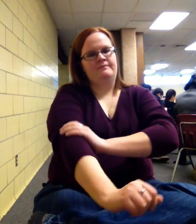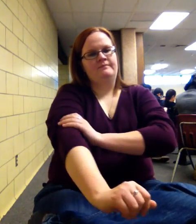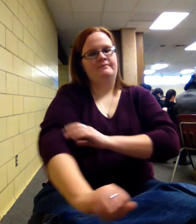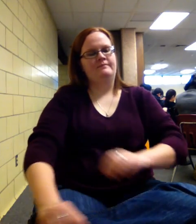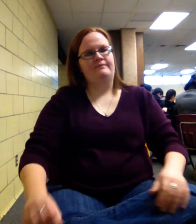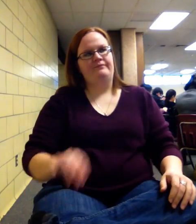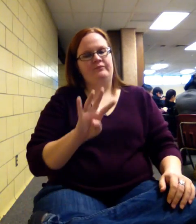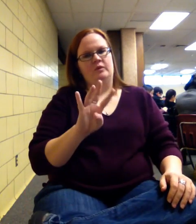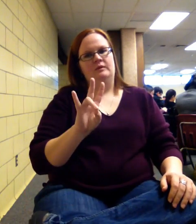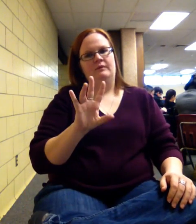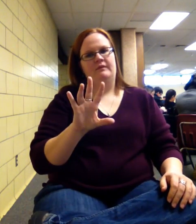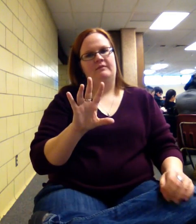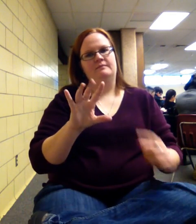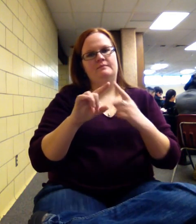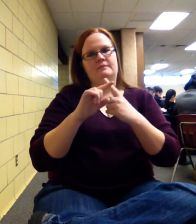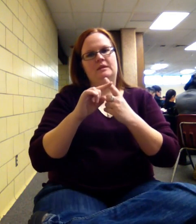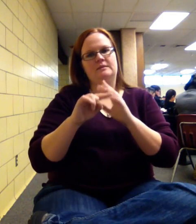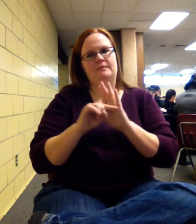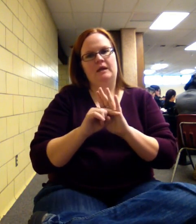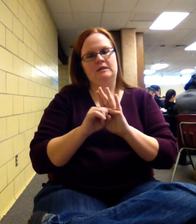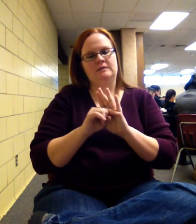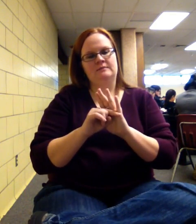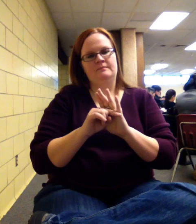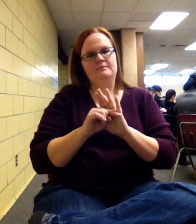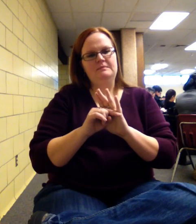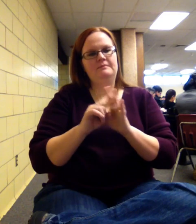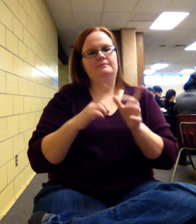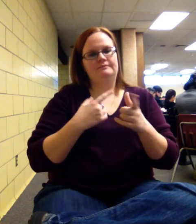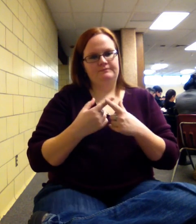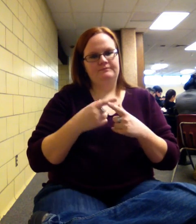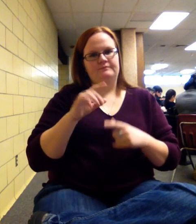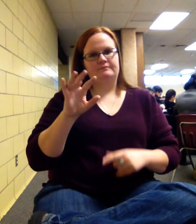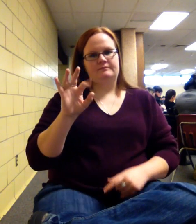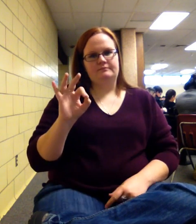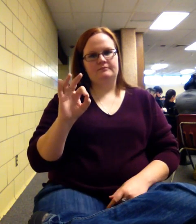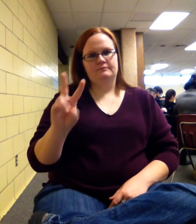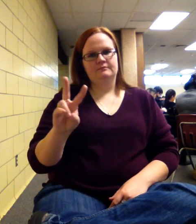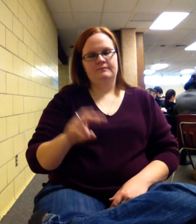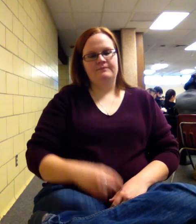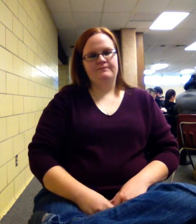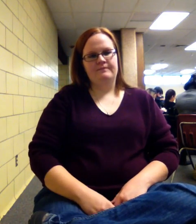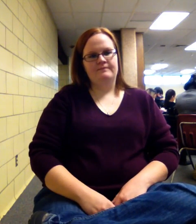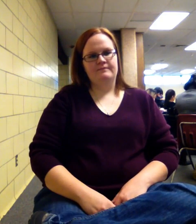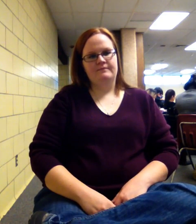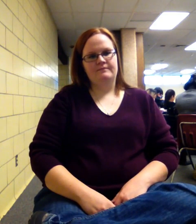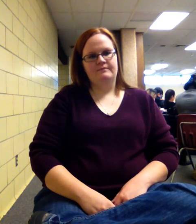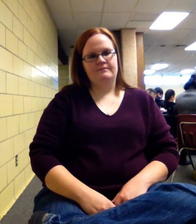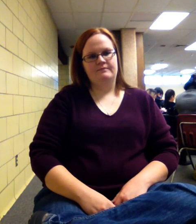So 475 plus minus, then hit future value. 475 plus